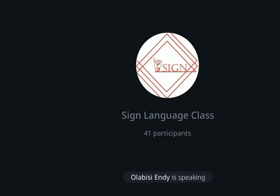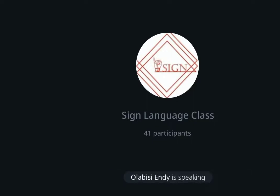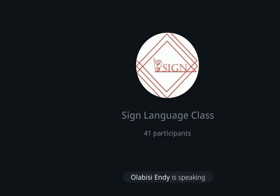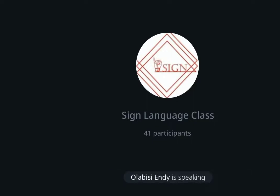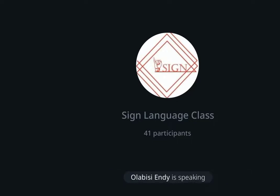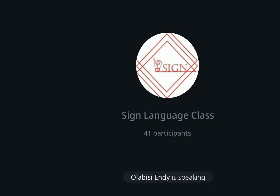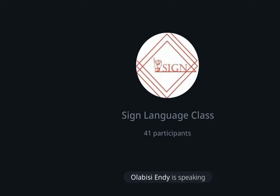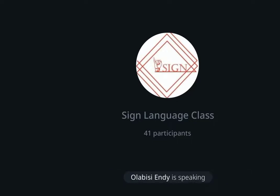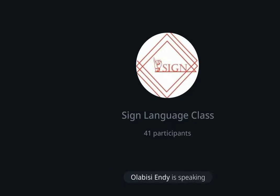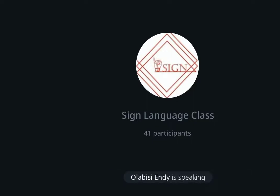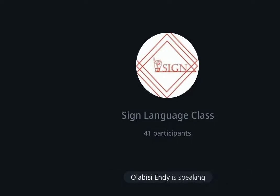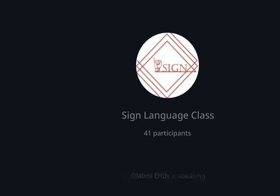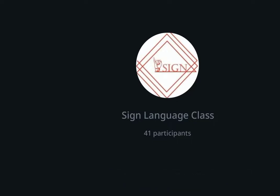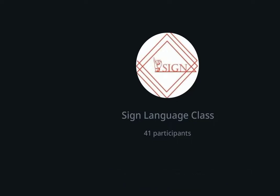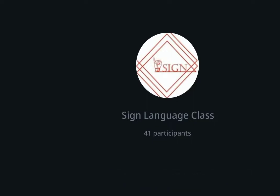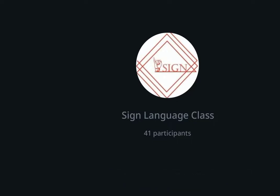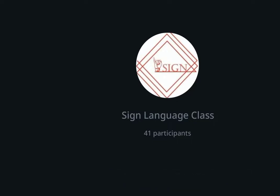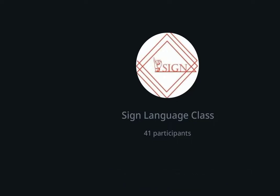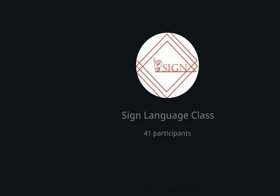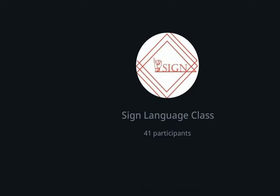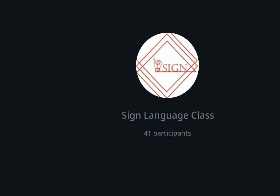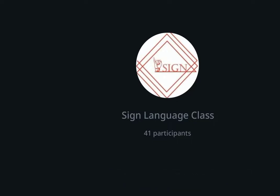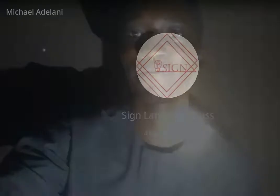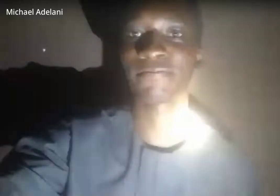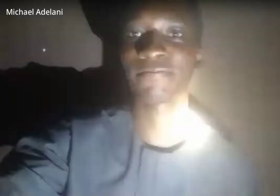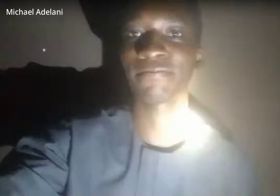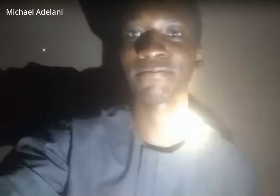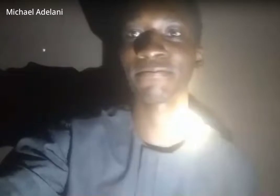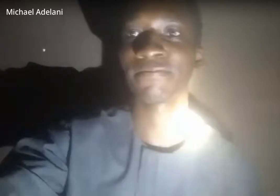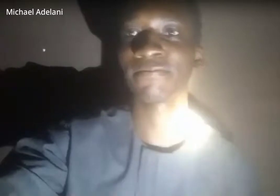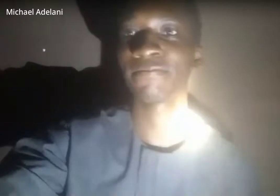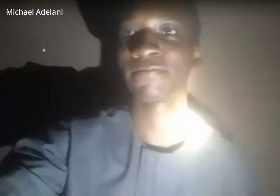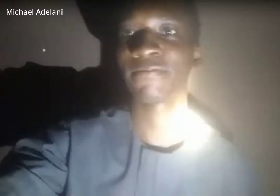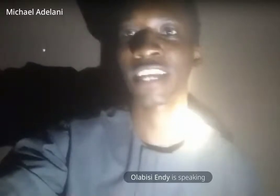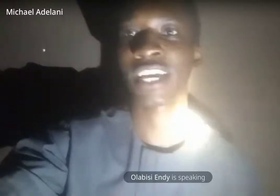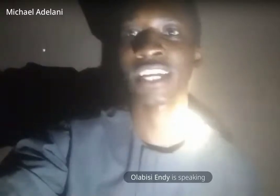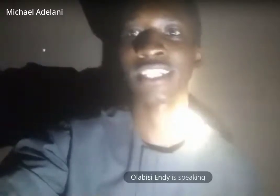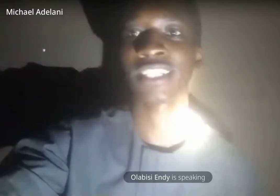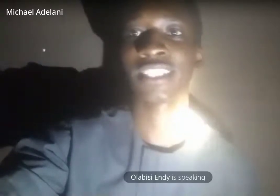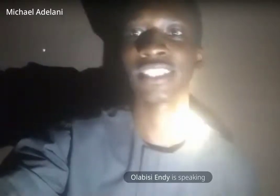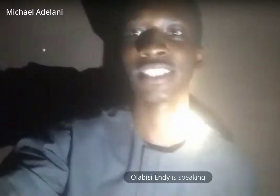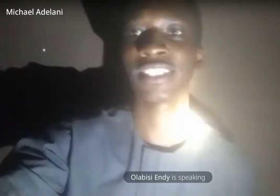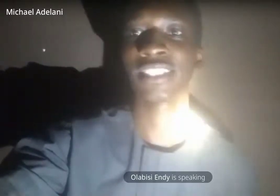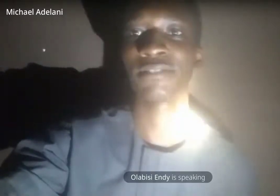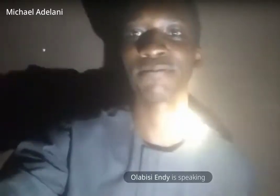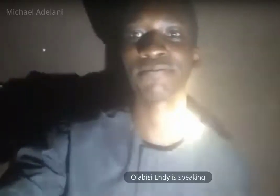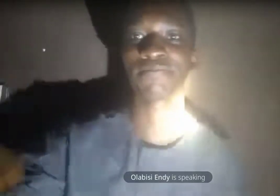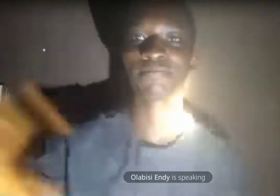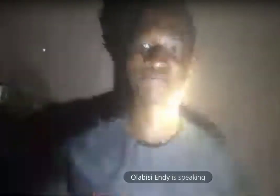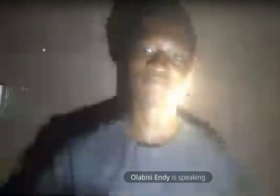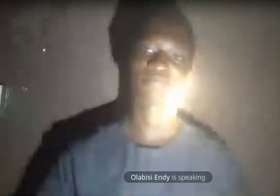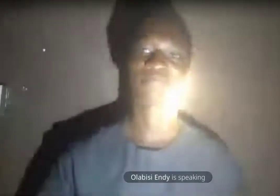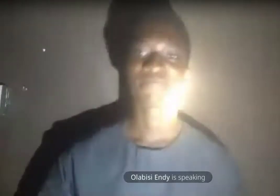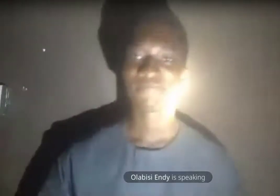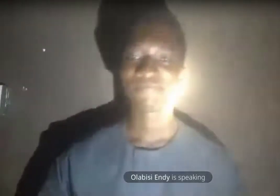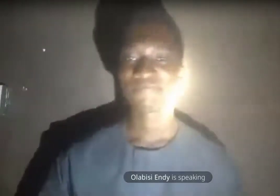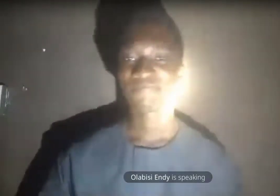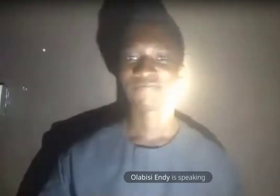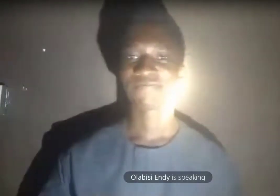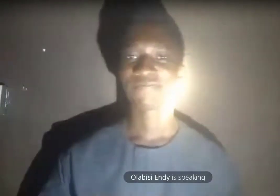Okay, beautiful. Thank you, Michael. So happy to see you, the long-awaited Michael. So we want you to